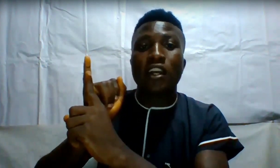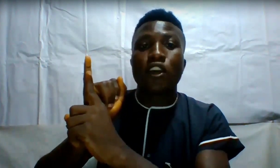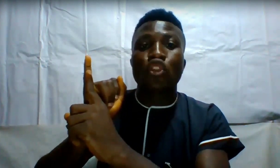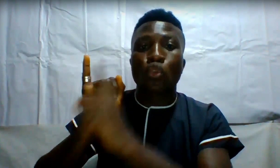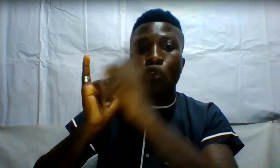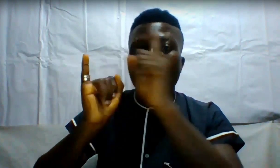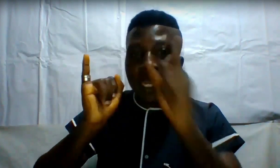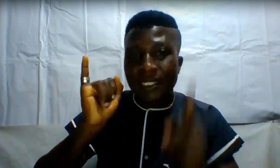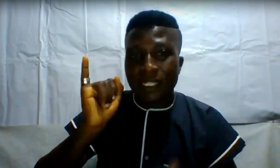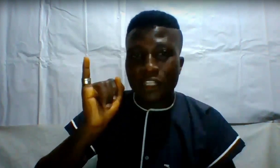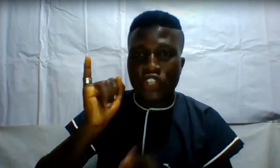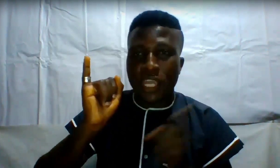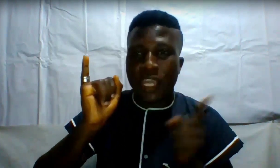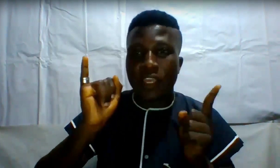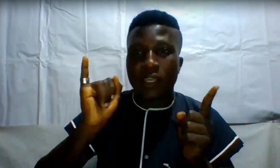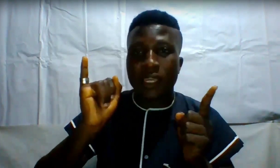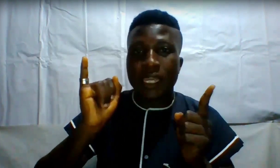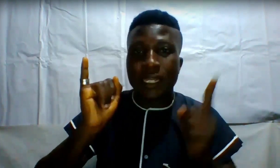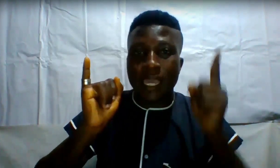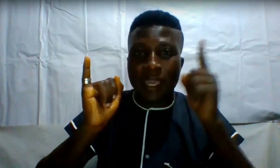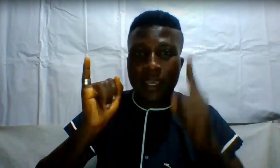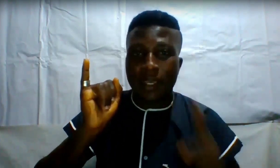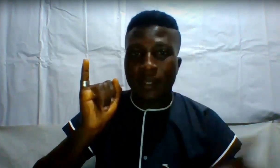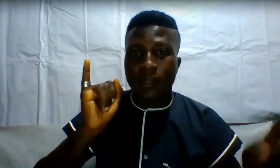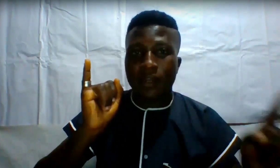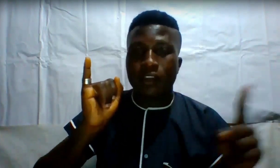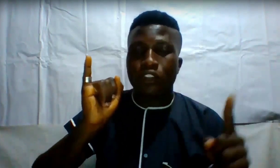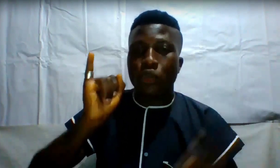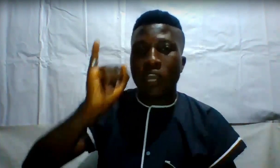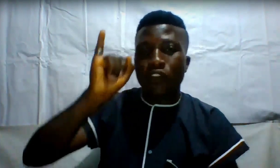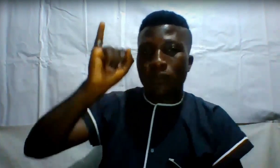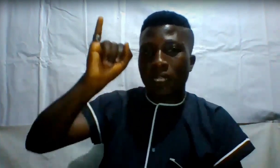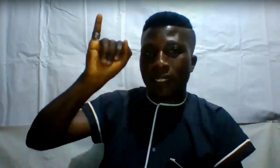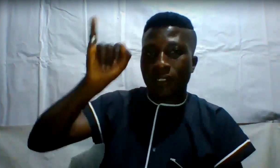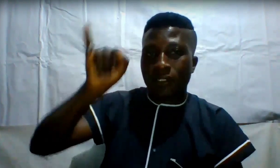J in the air. So you have something like this.